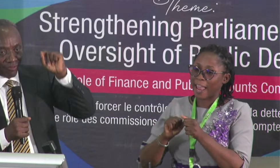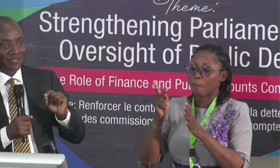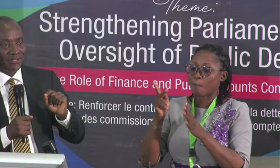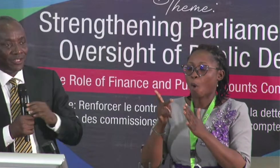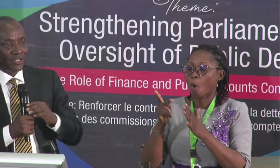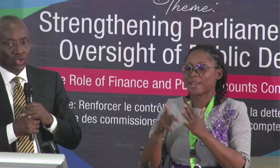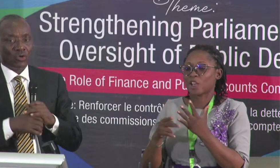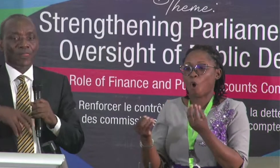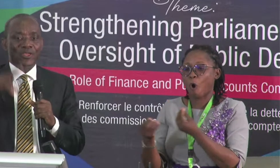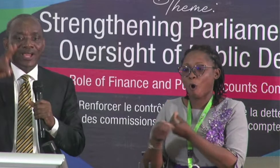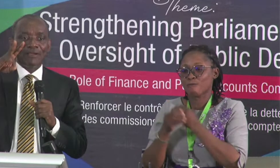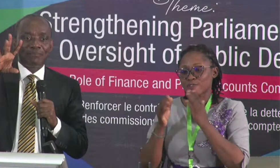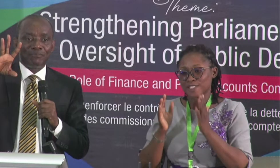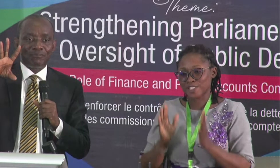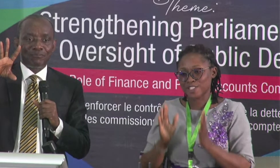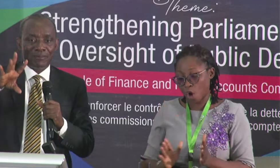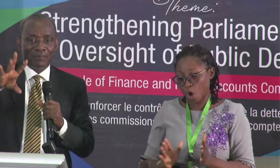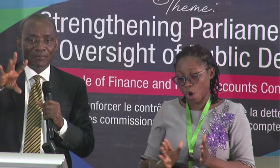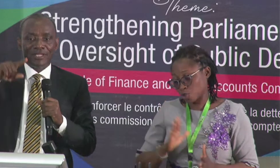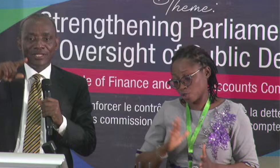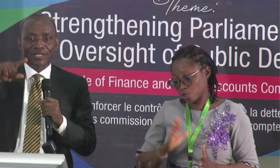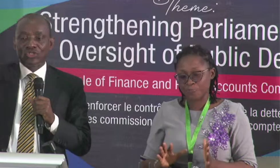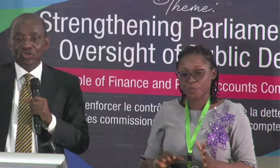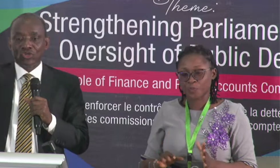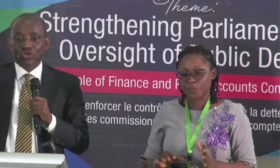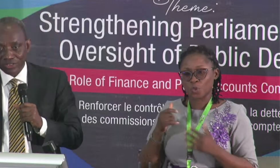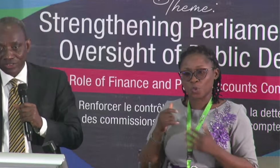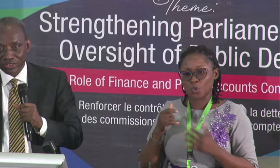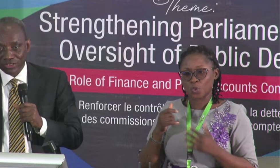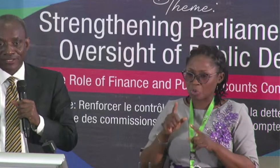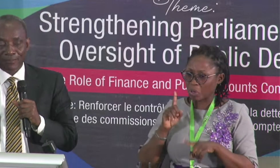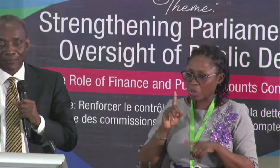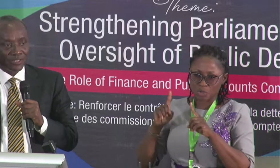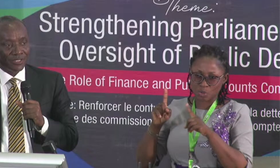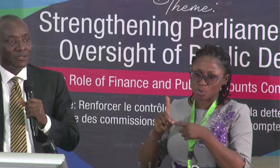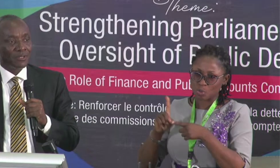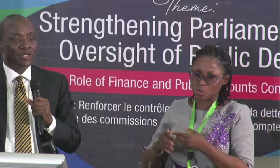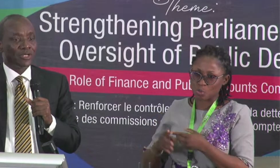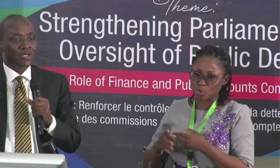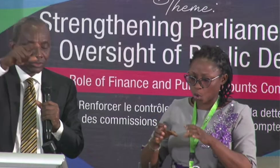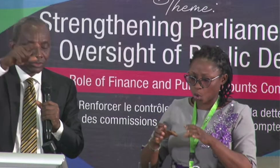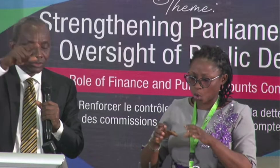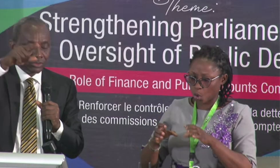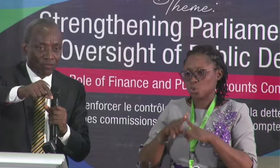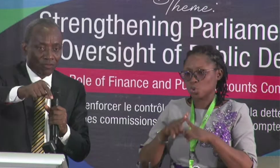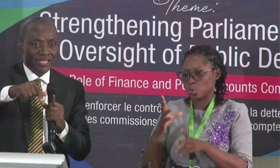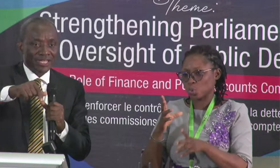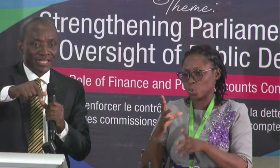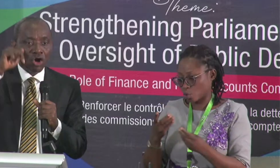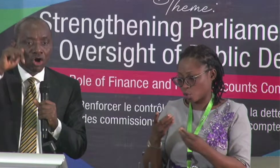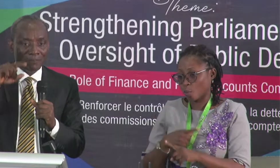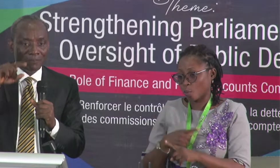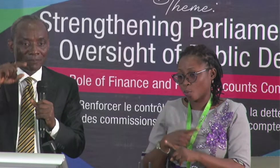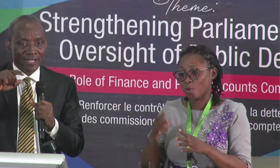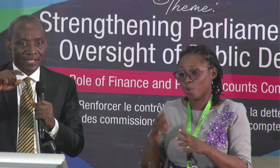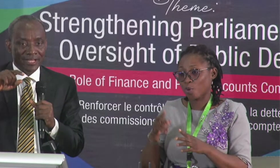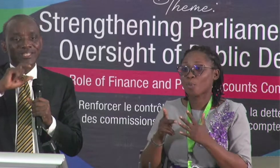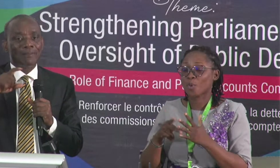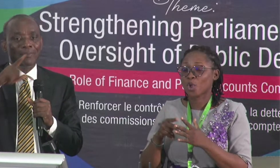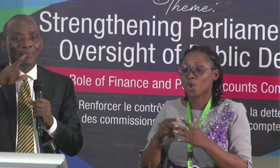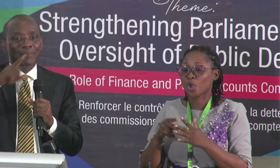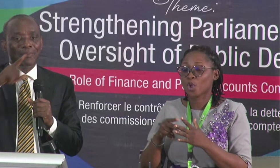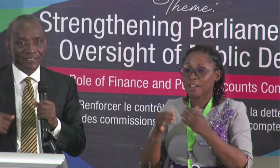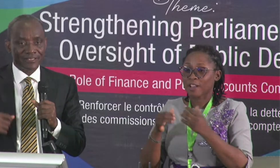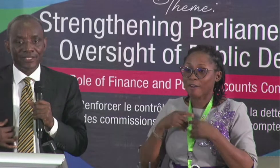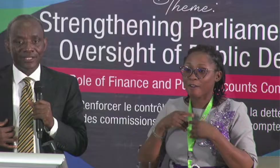official. So you have a problem. You can't go to court to get remedy, but the public officials ought to apply it. Now, what is